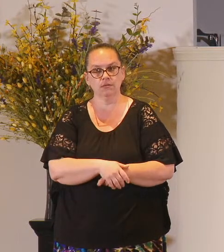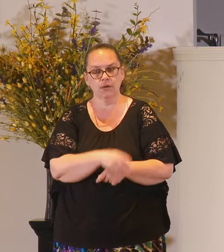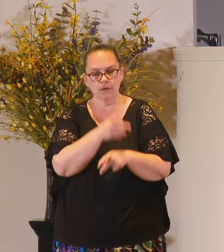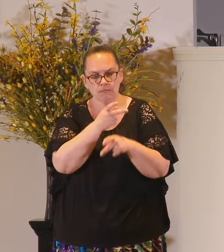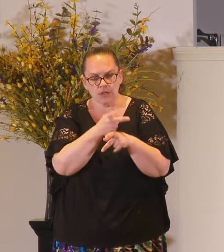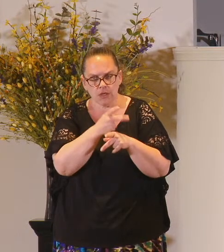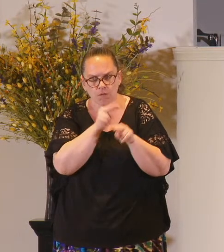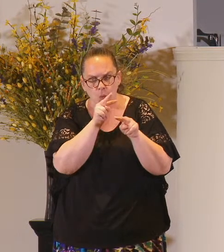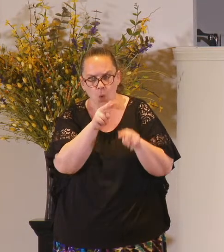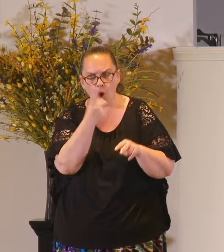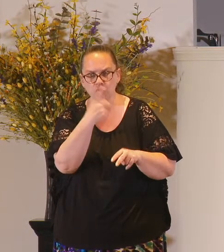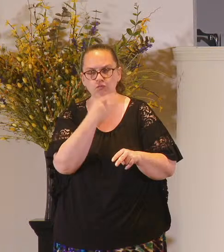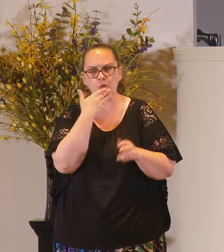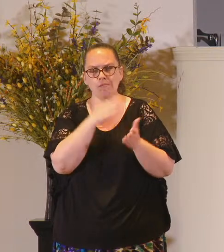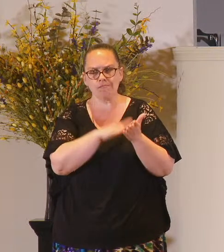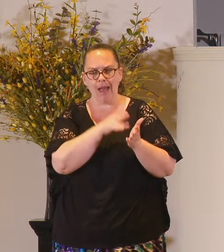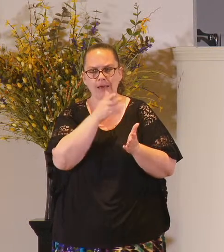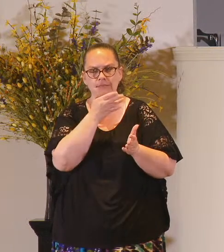Beware of the leaven.